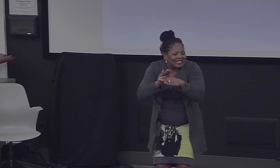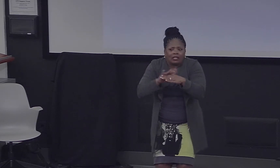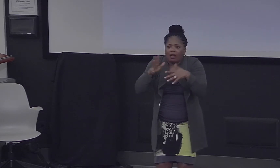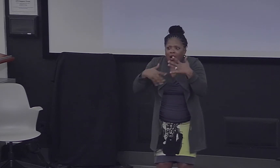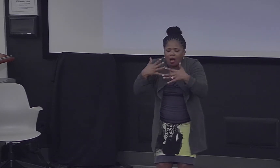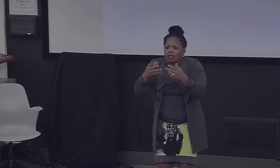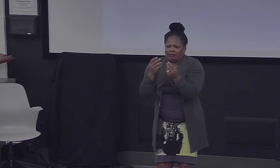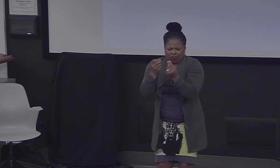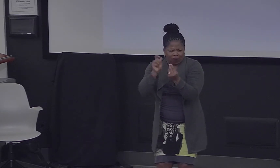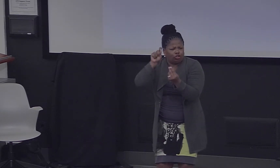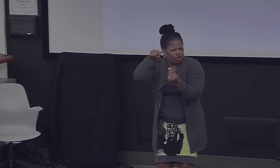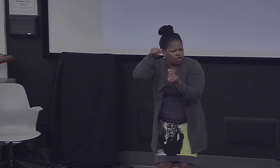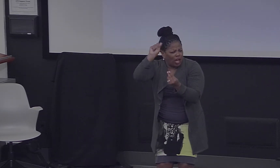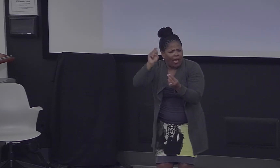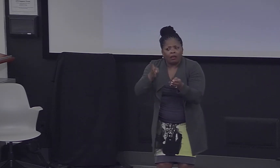can